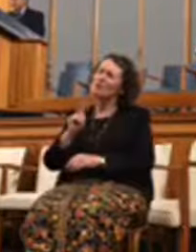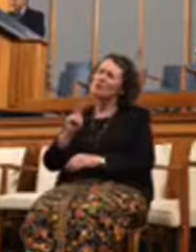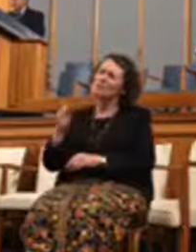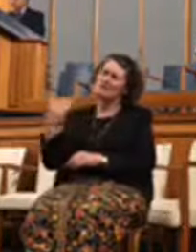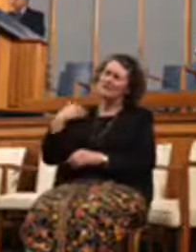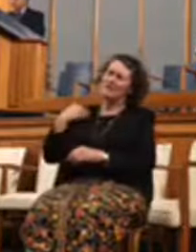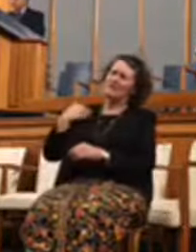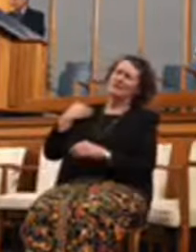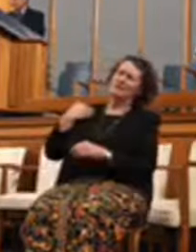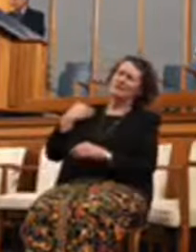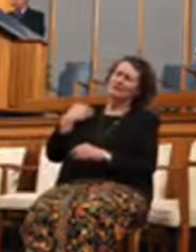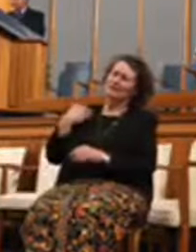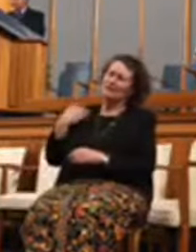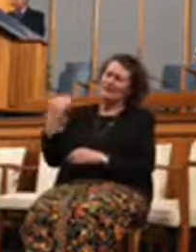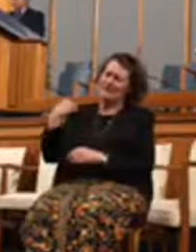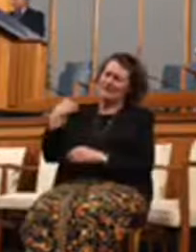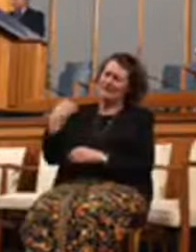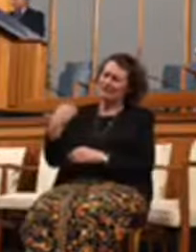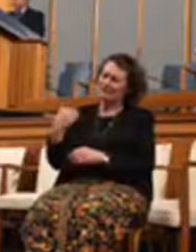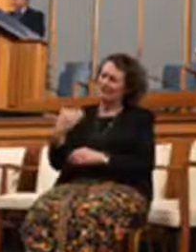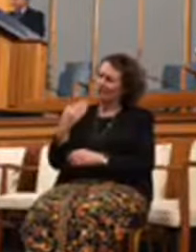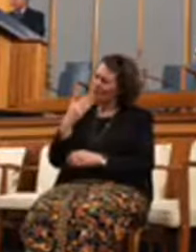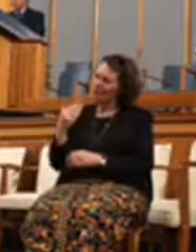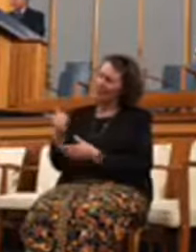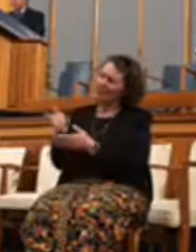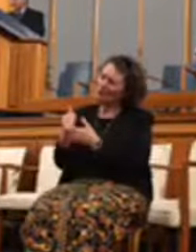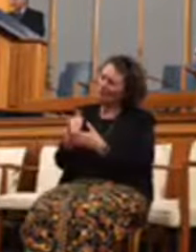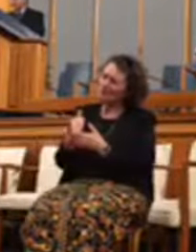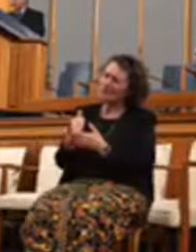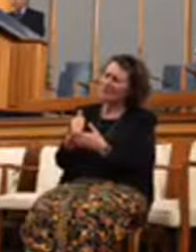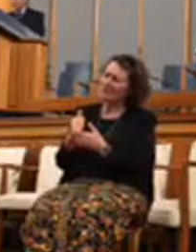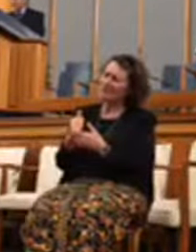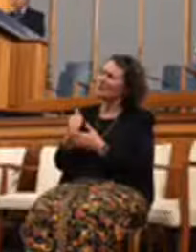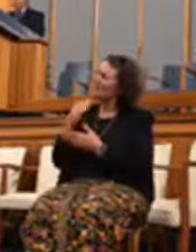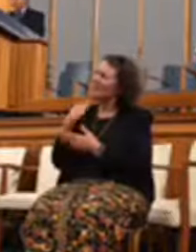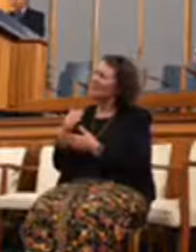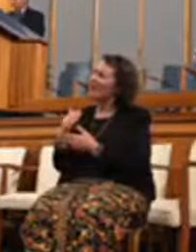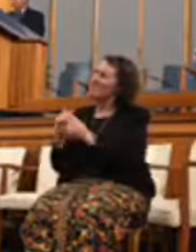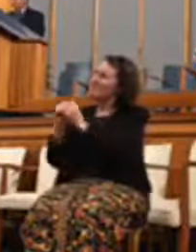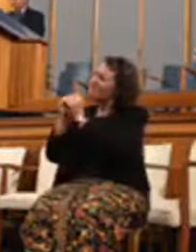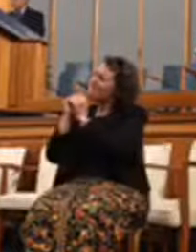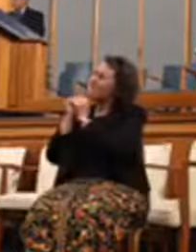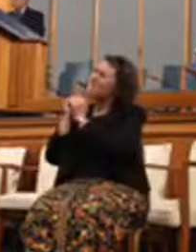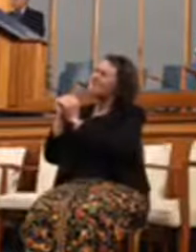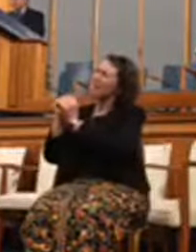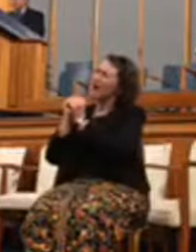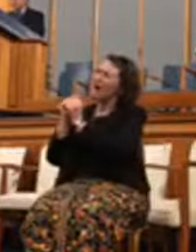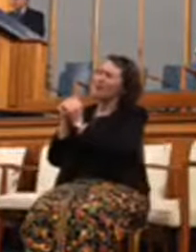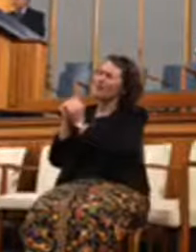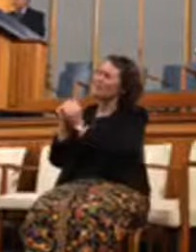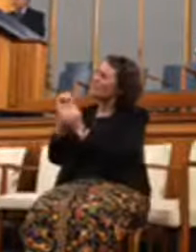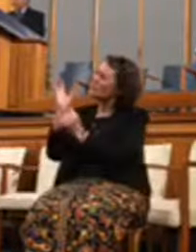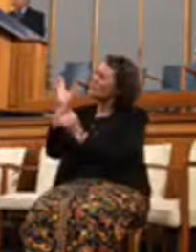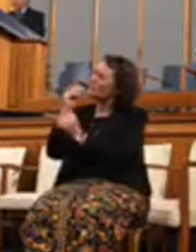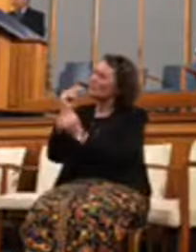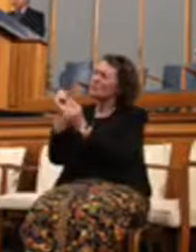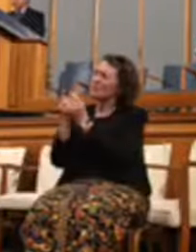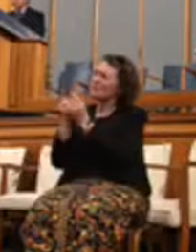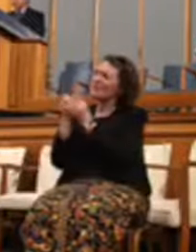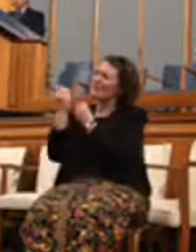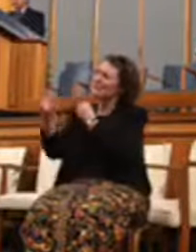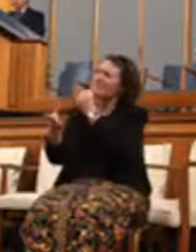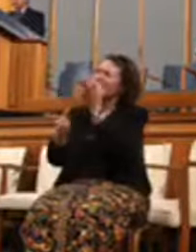furnish our minds with the things of great value, not the petty things of this world. But